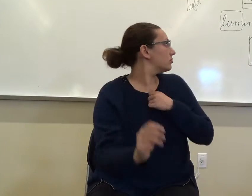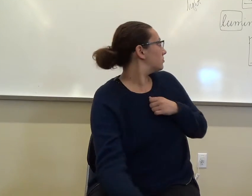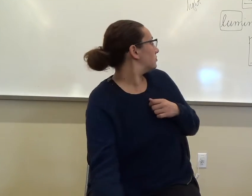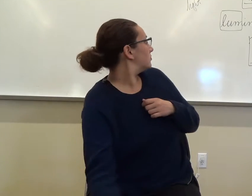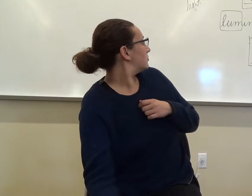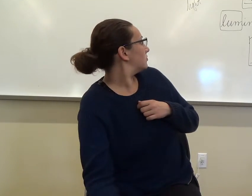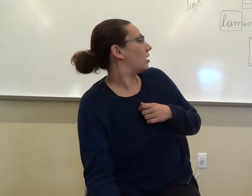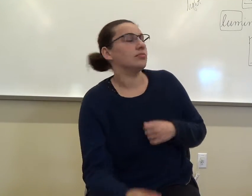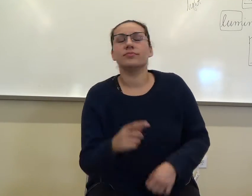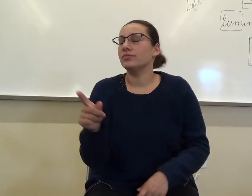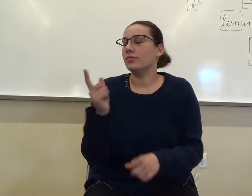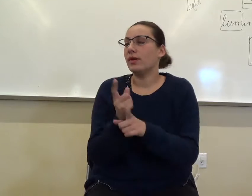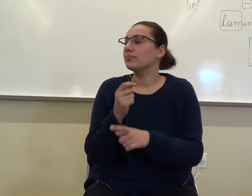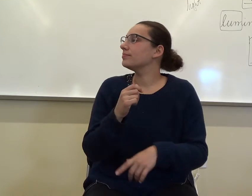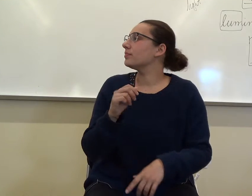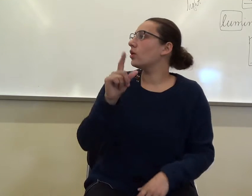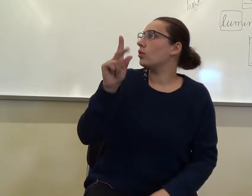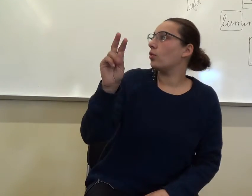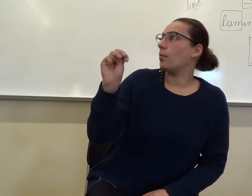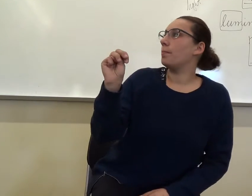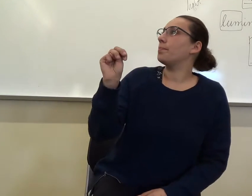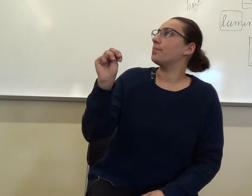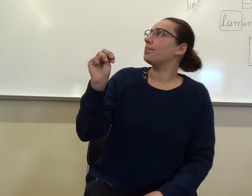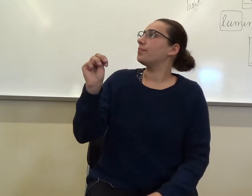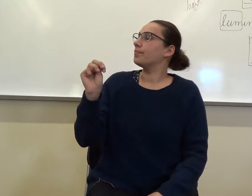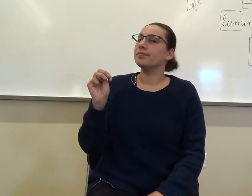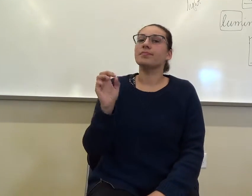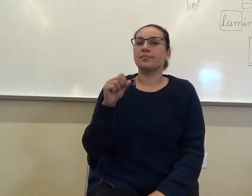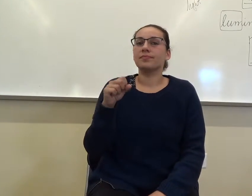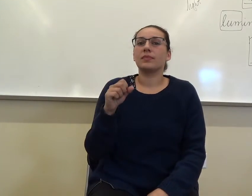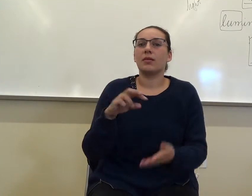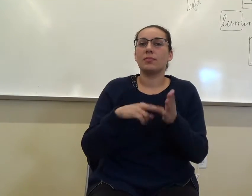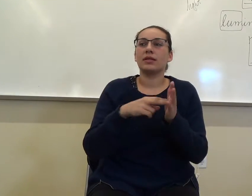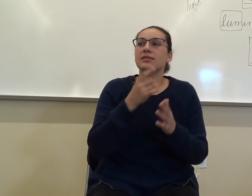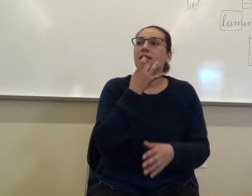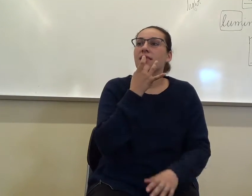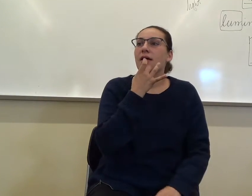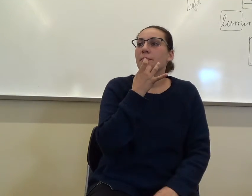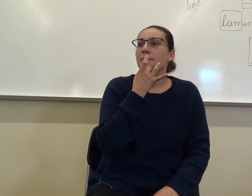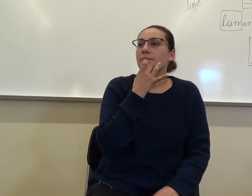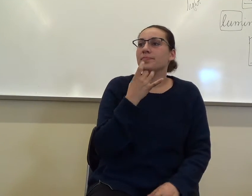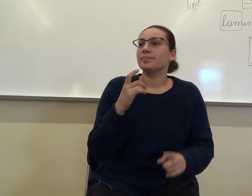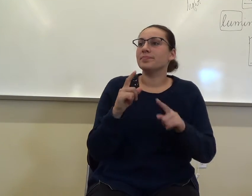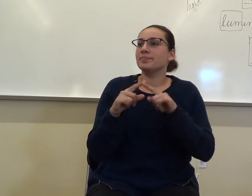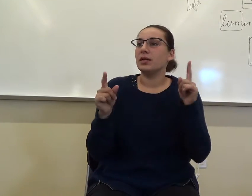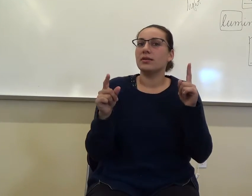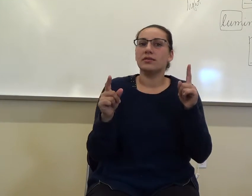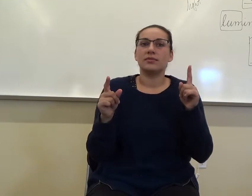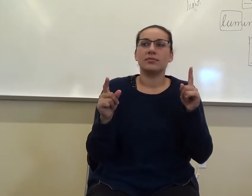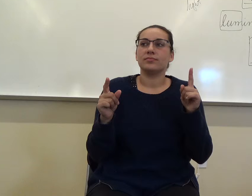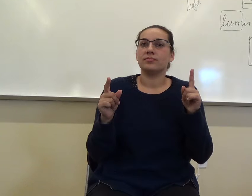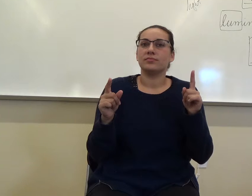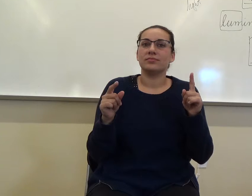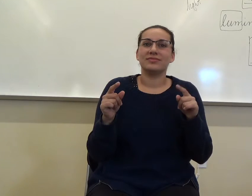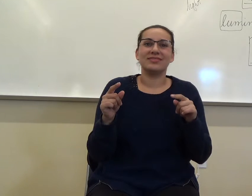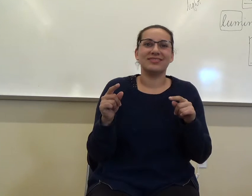a restatement clue here, but it comes before, not after.